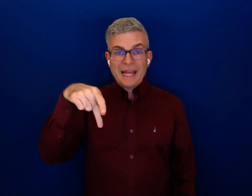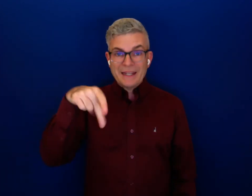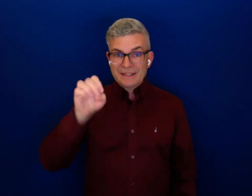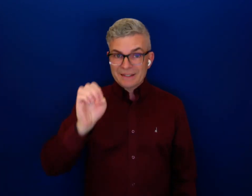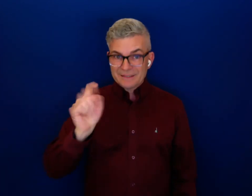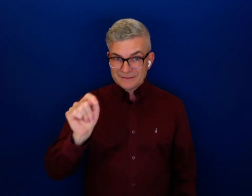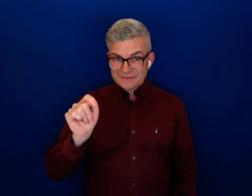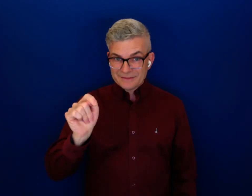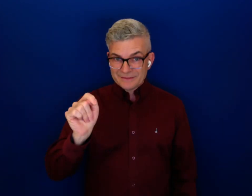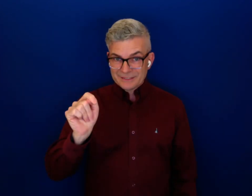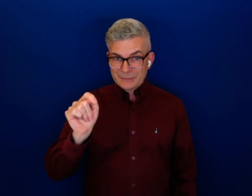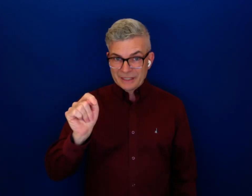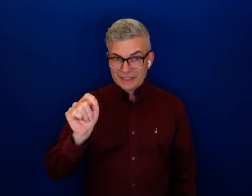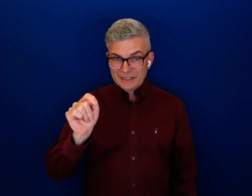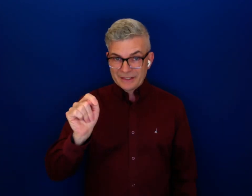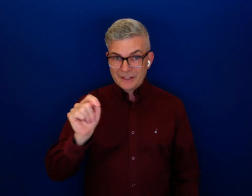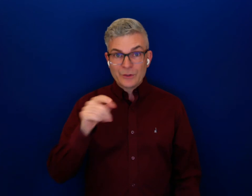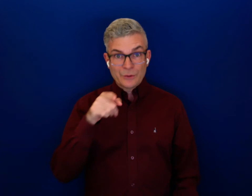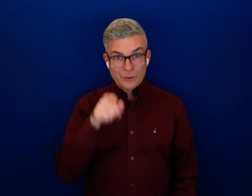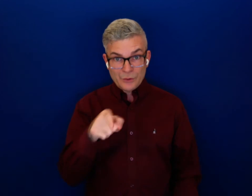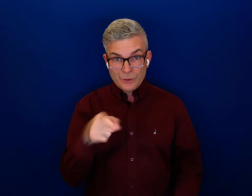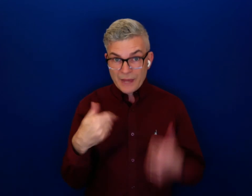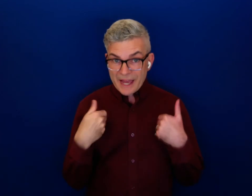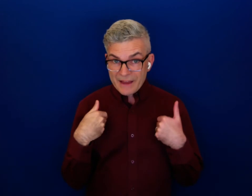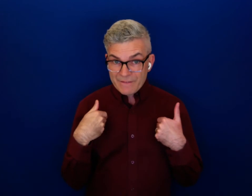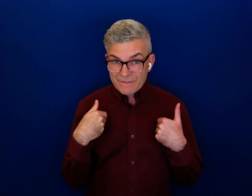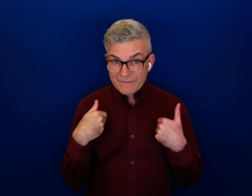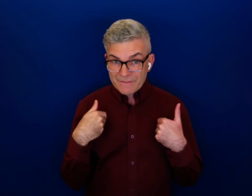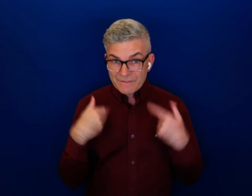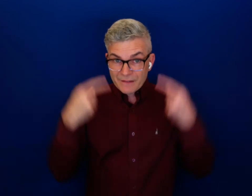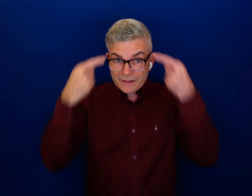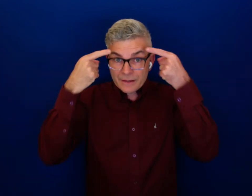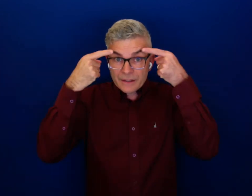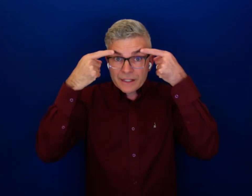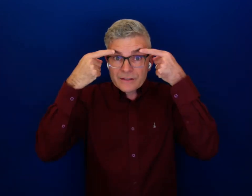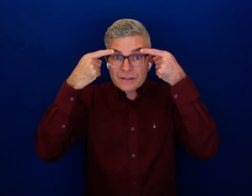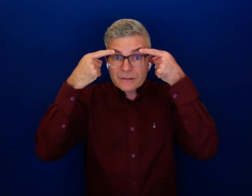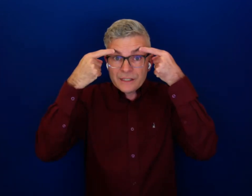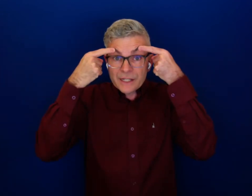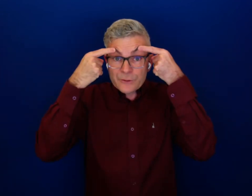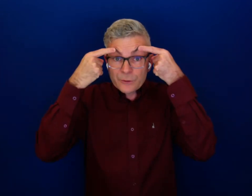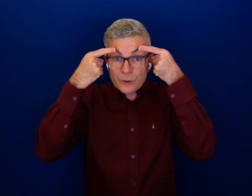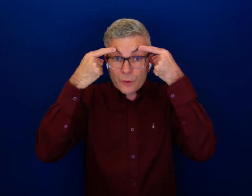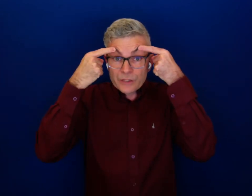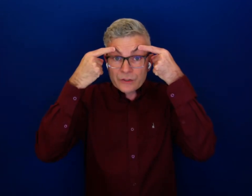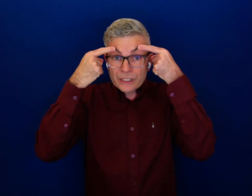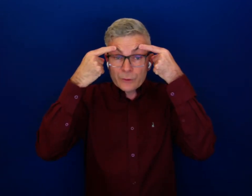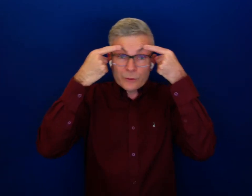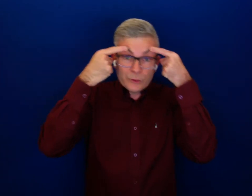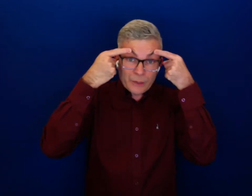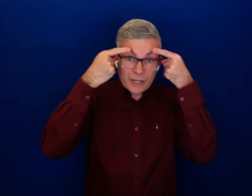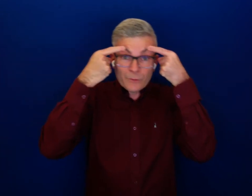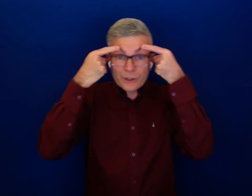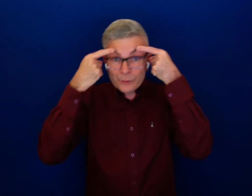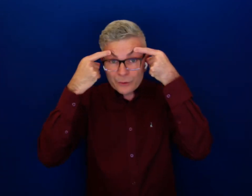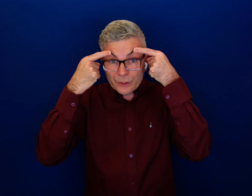Pet, spelling it, you have? It's a yes or no question. Either you do have one or you don't.